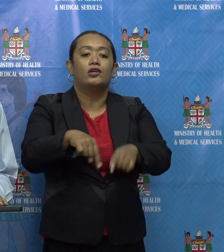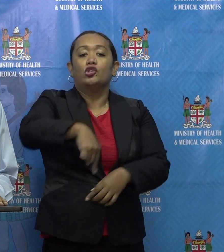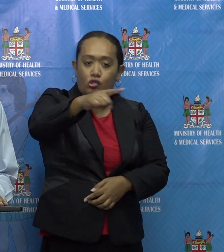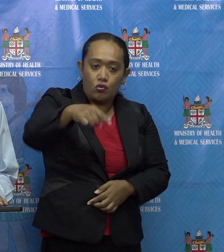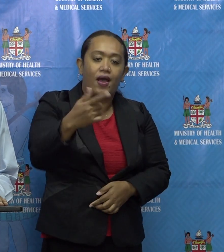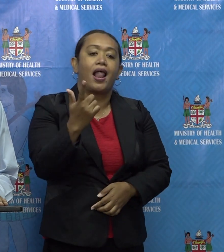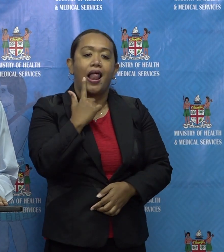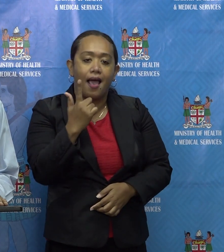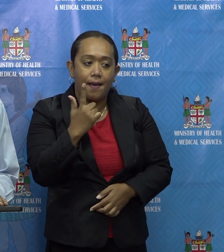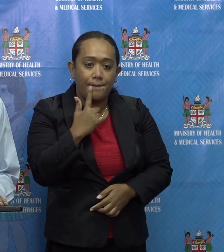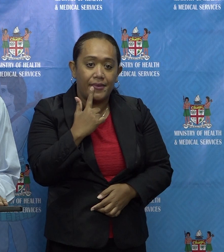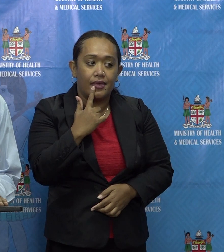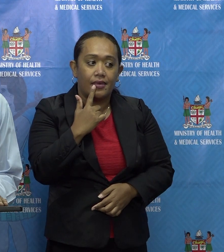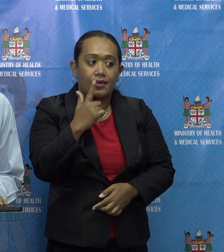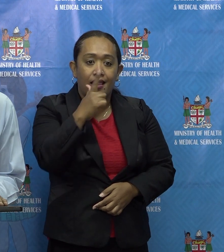Nosori.